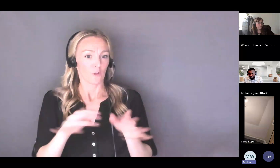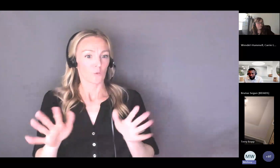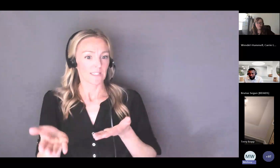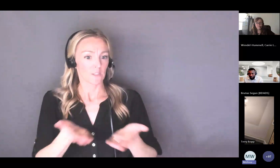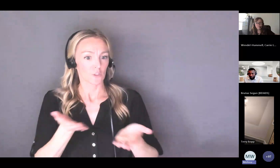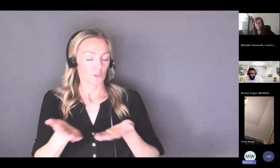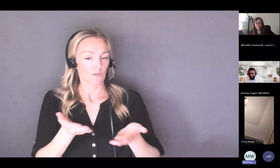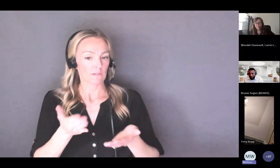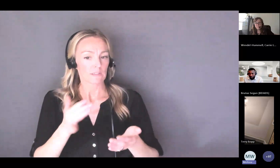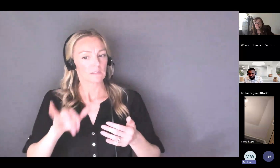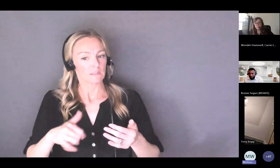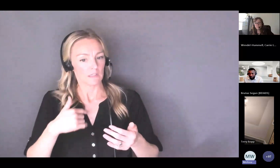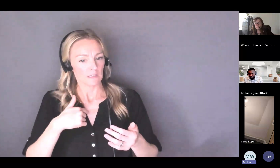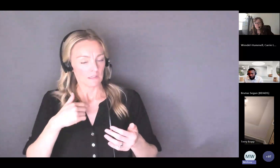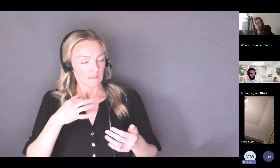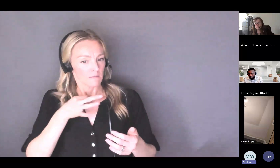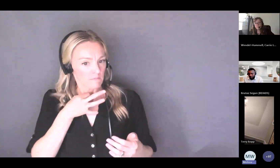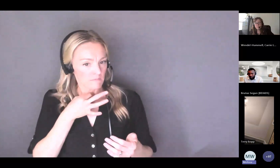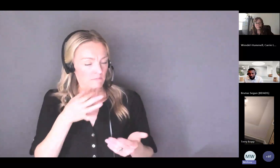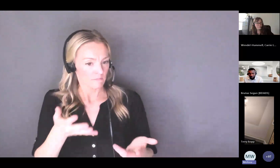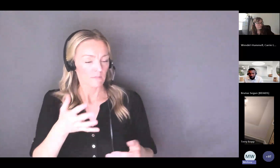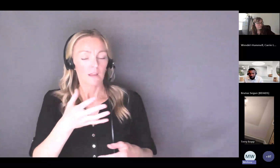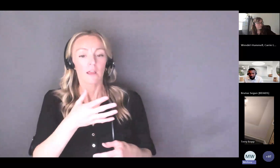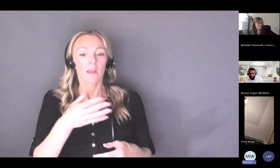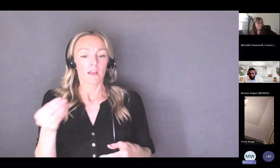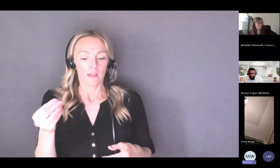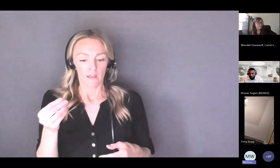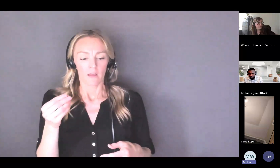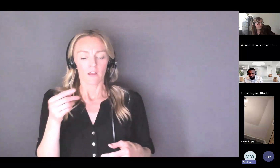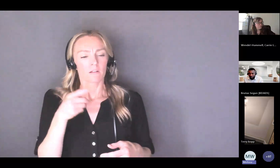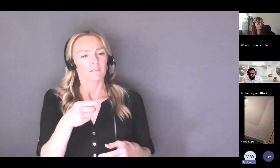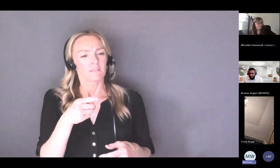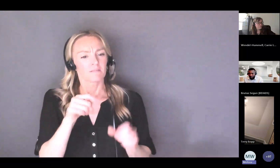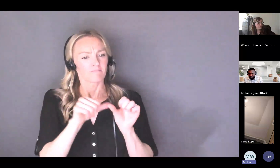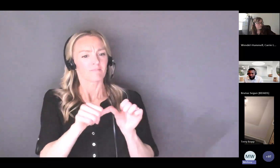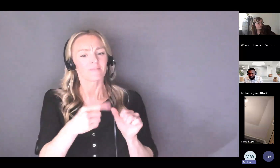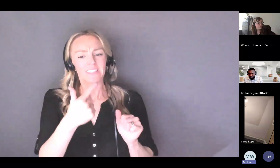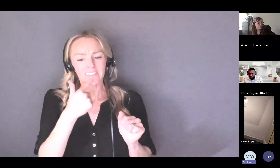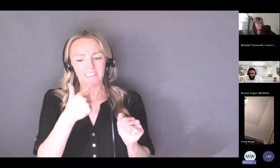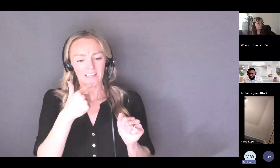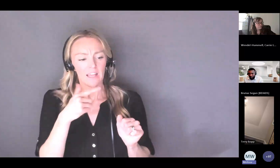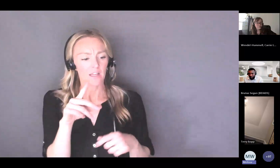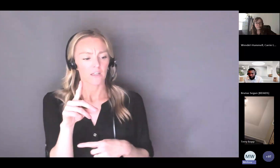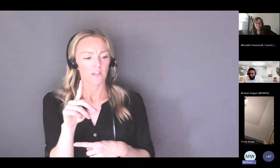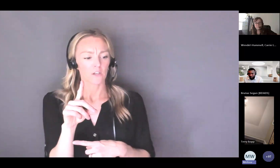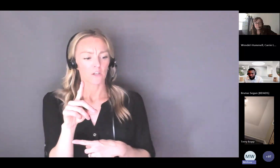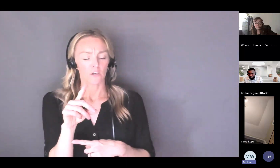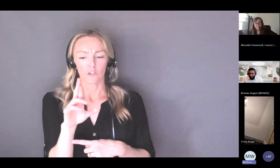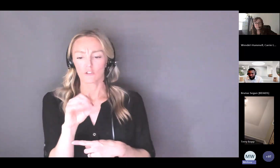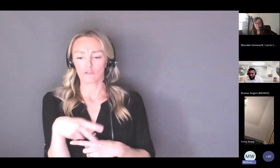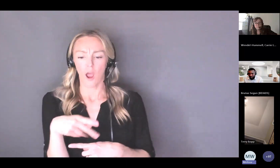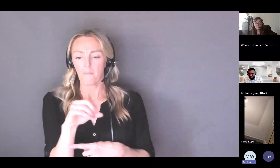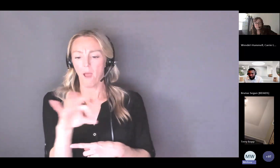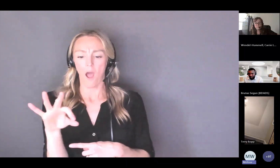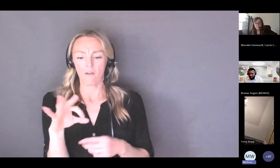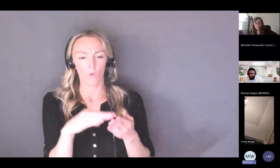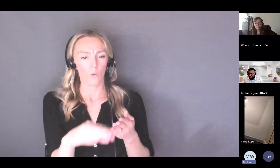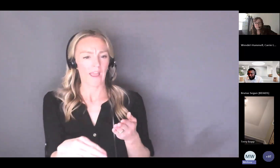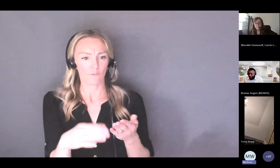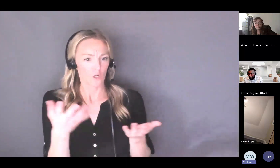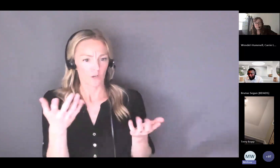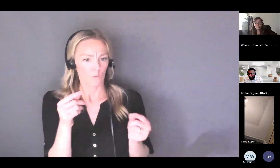question there. And then kind of to go with that, you keep saying dropping off the waiver. And I'm not quite sure what exactly